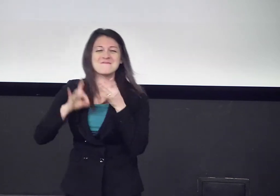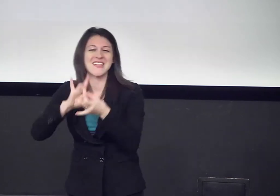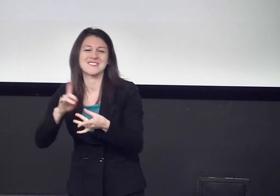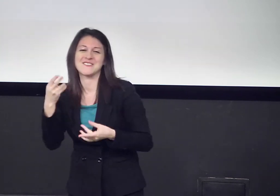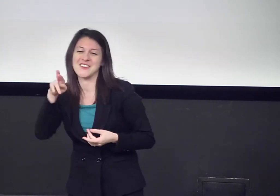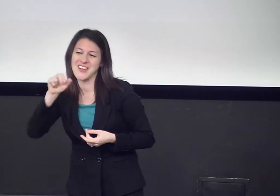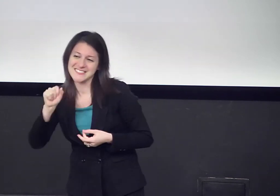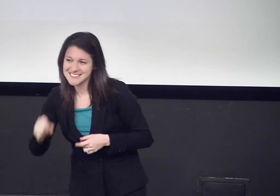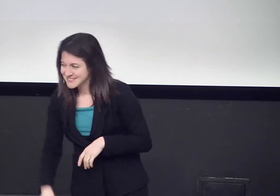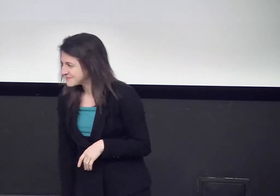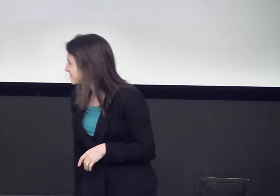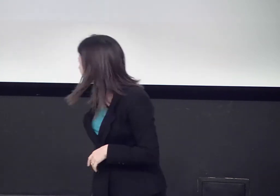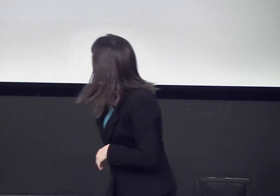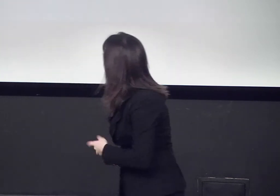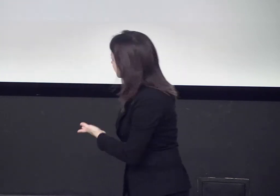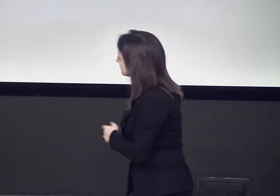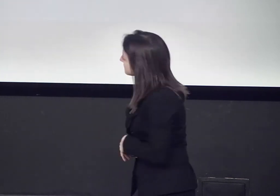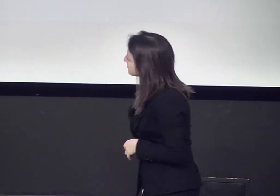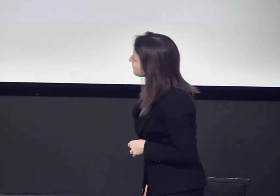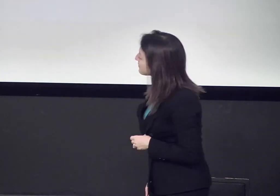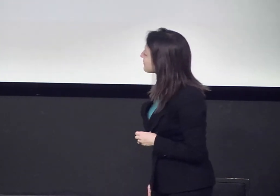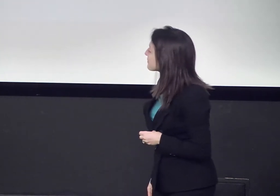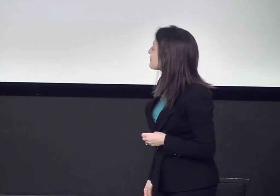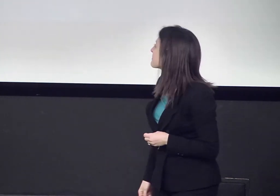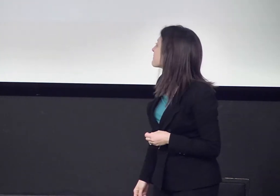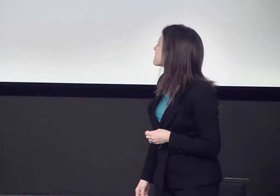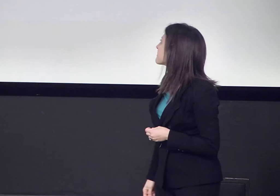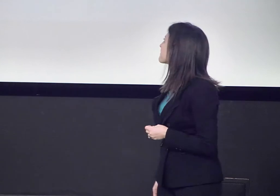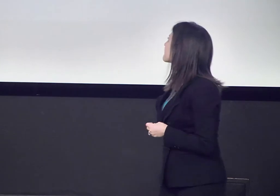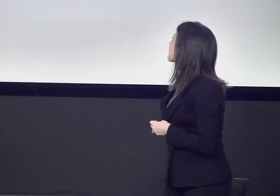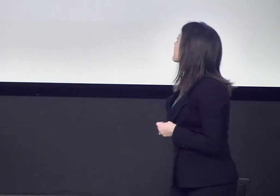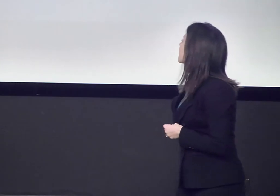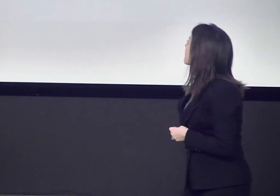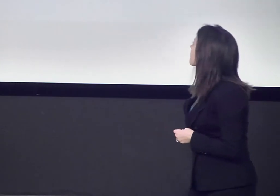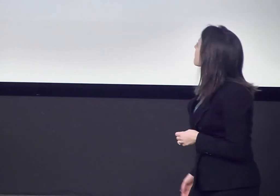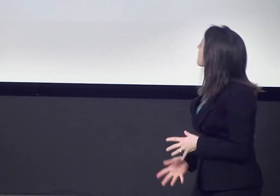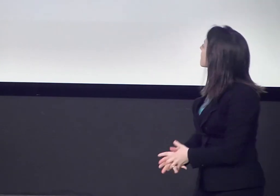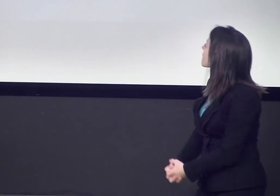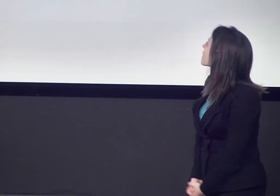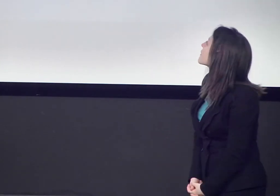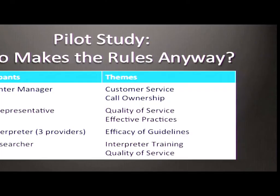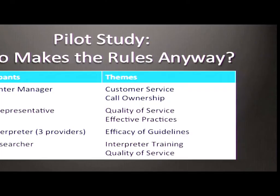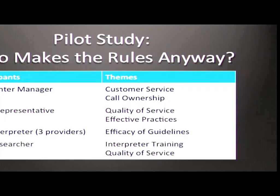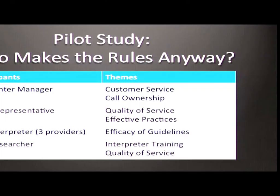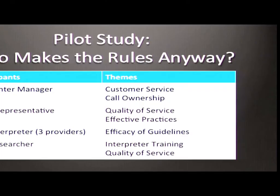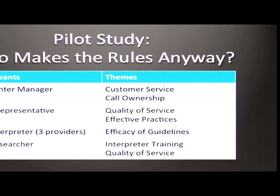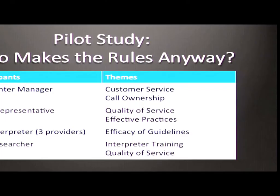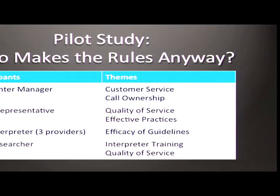was the reason why I decided to engage in my own research project related to VRS for my PhD.